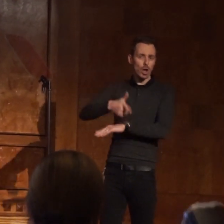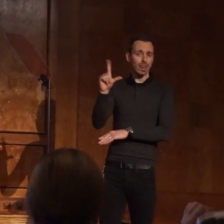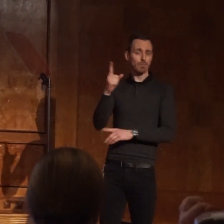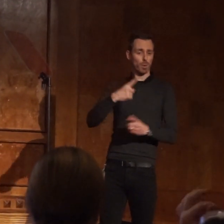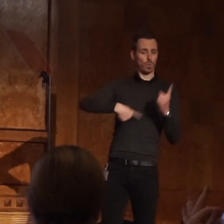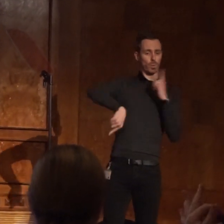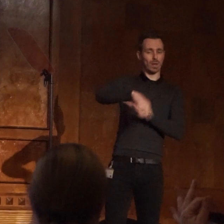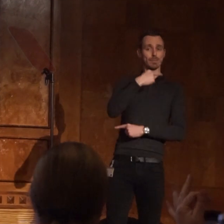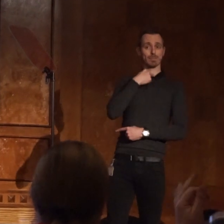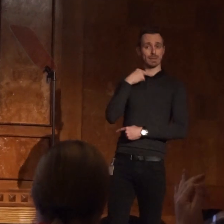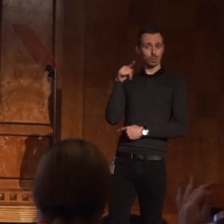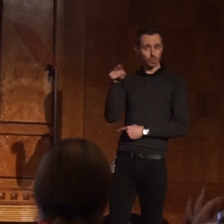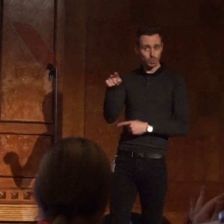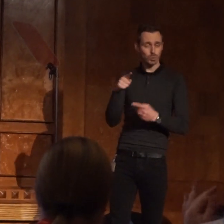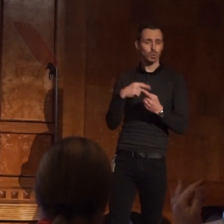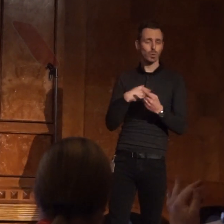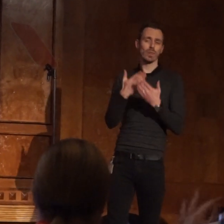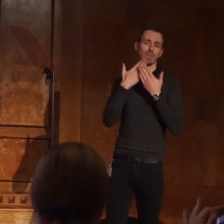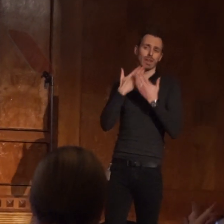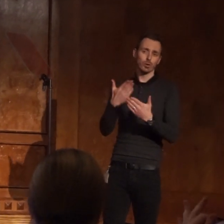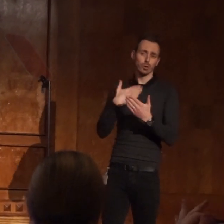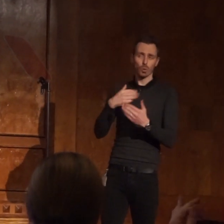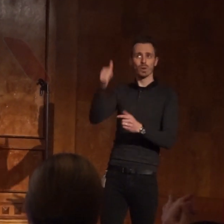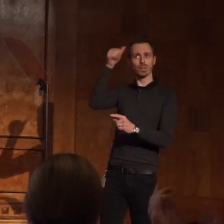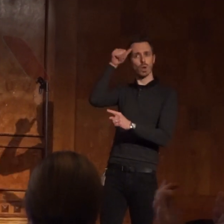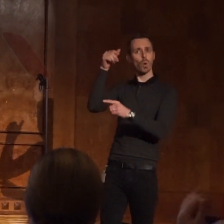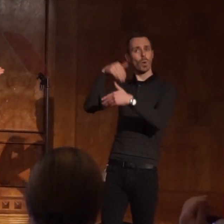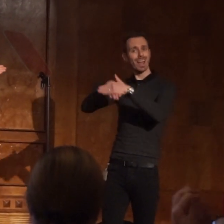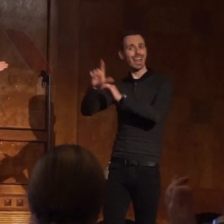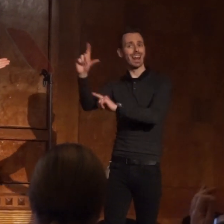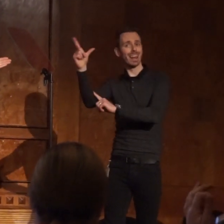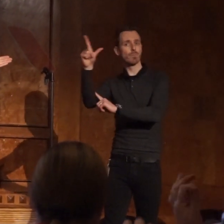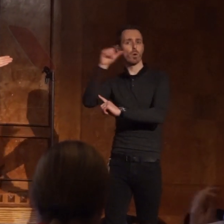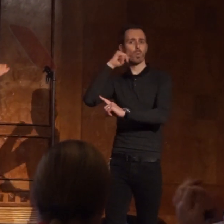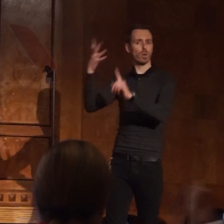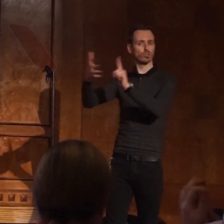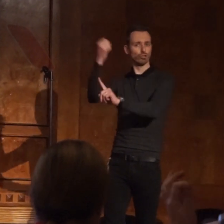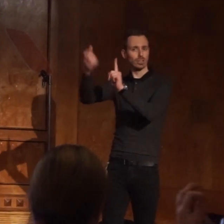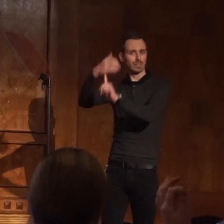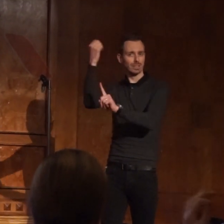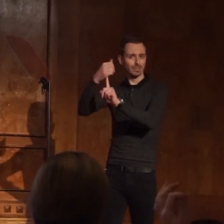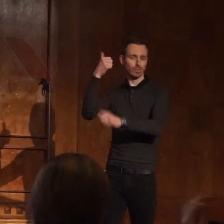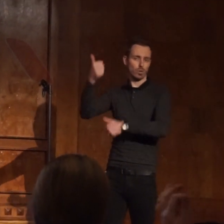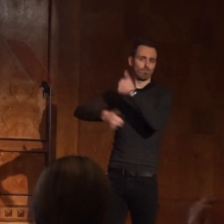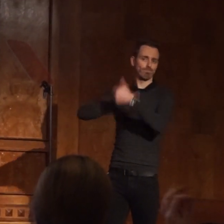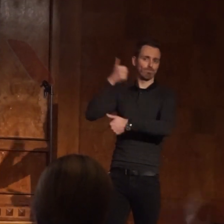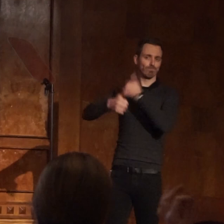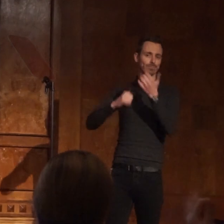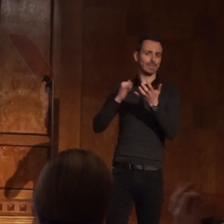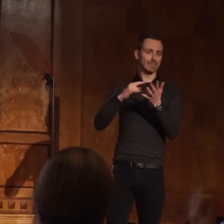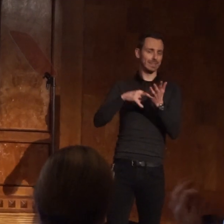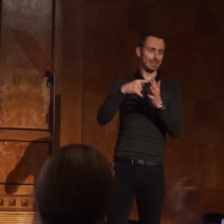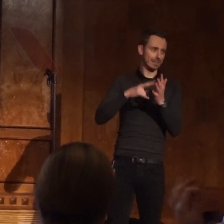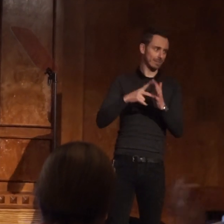thank you, and we know what great achievements you're going to make as Mayor of Liverpool City Region. Steve Rotherham.